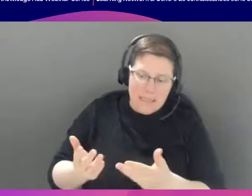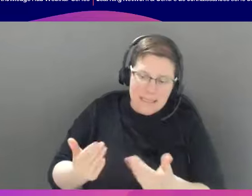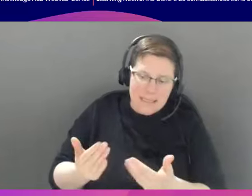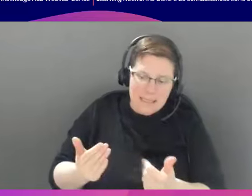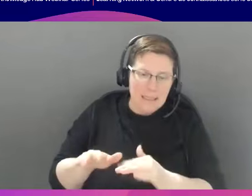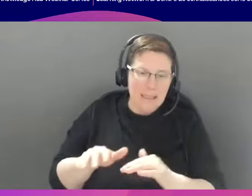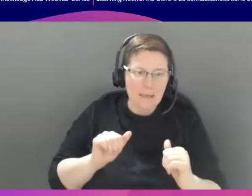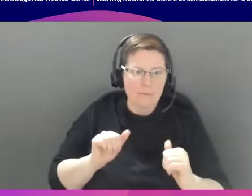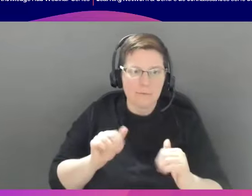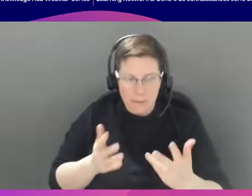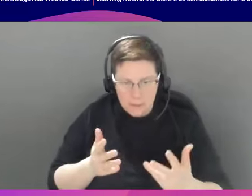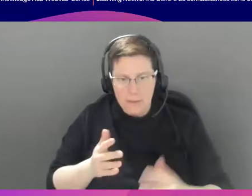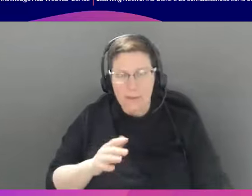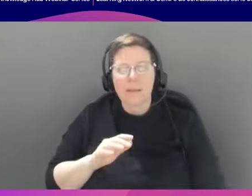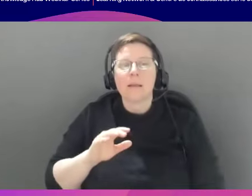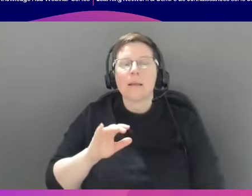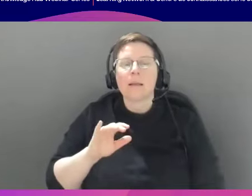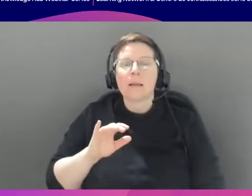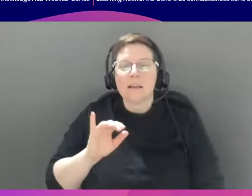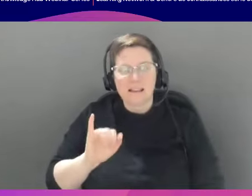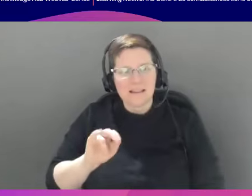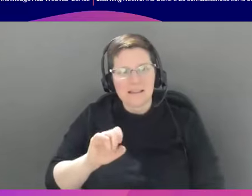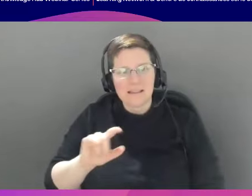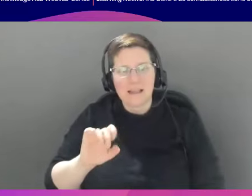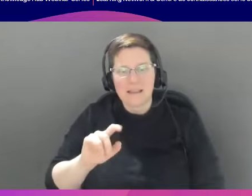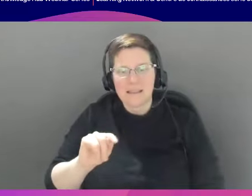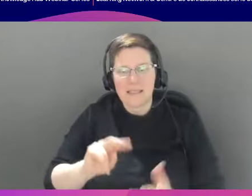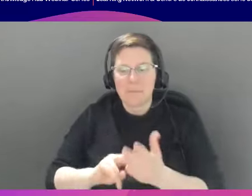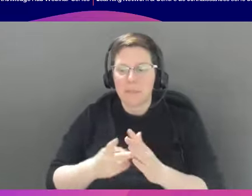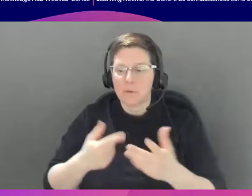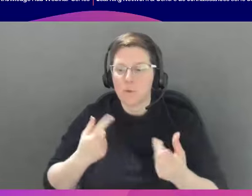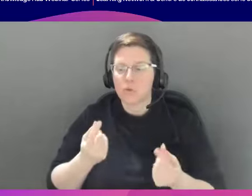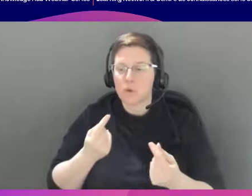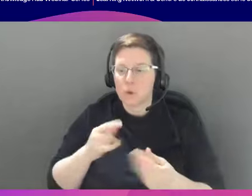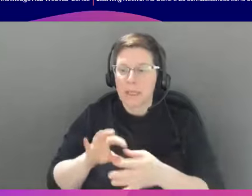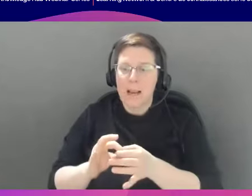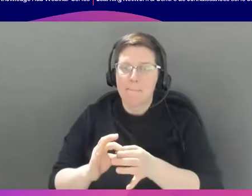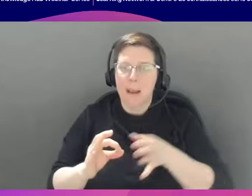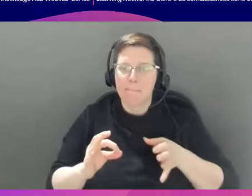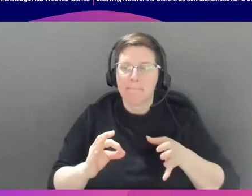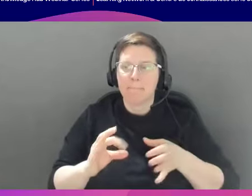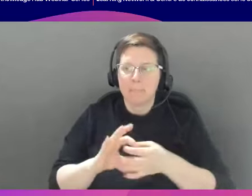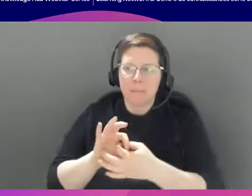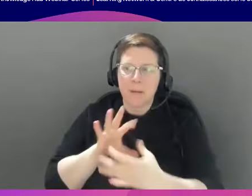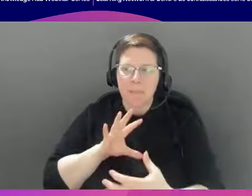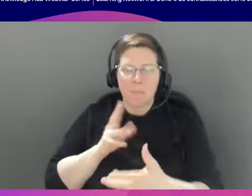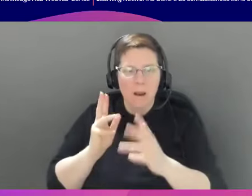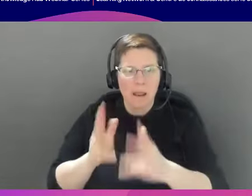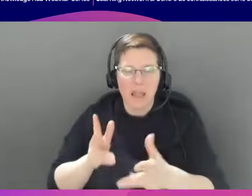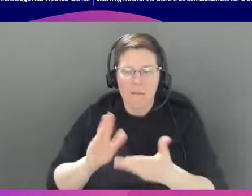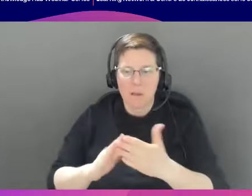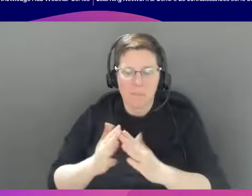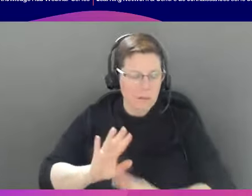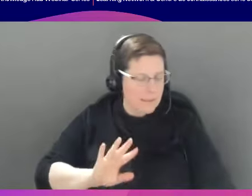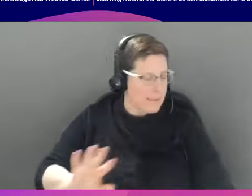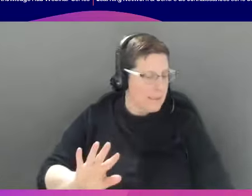name suggests, incel-exit is about exiting inceldom for people who want to leave the community behind and